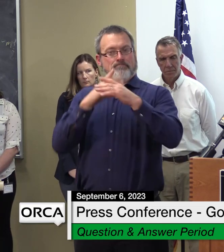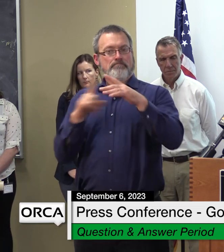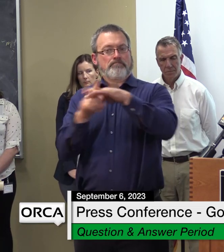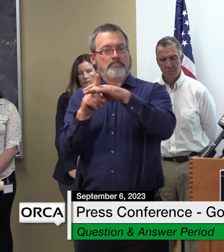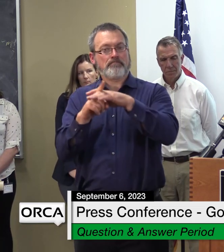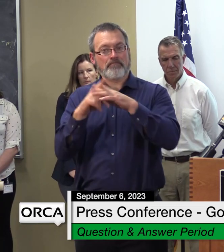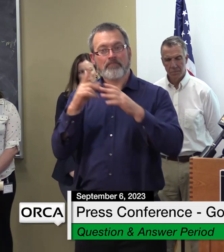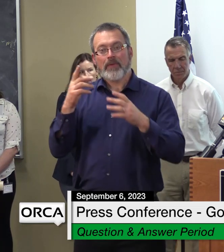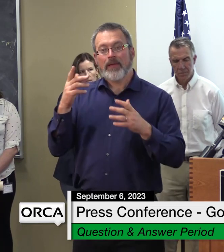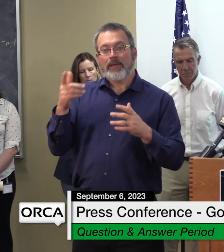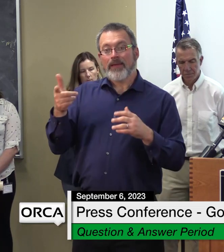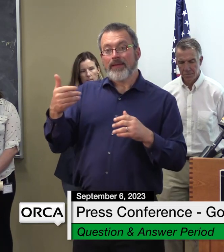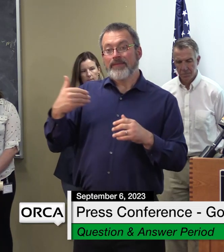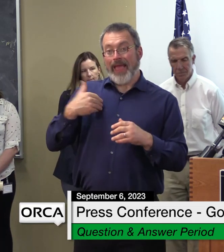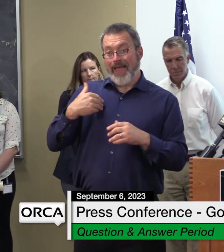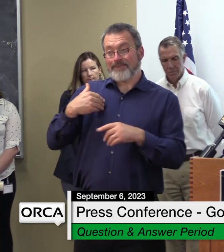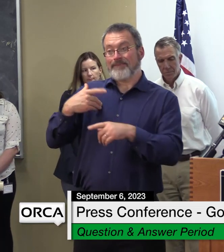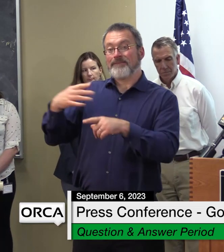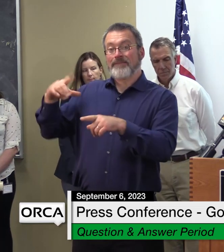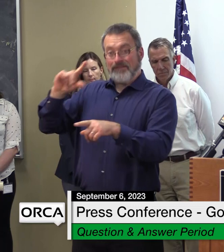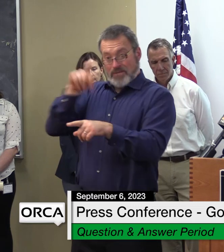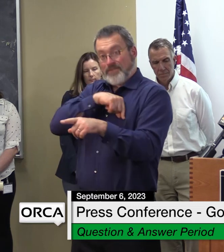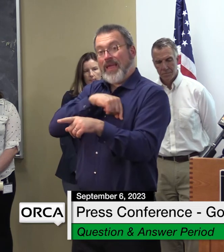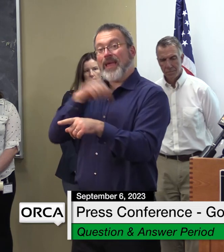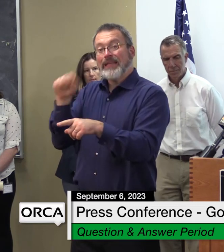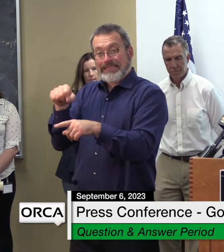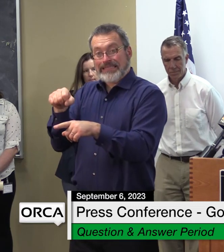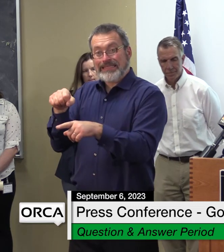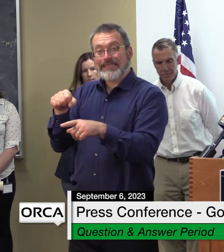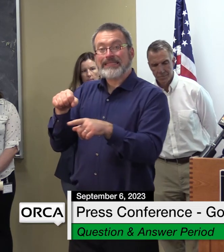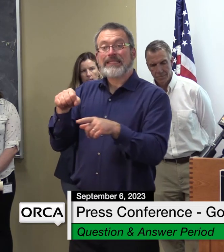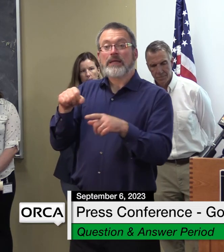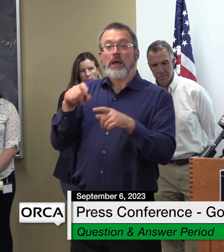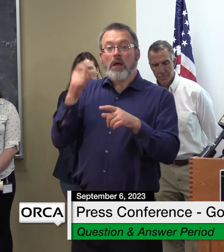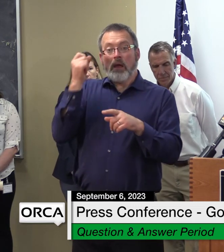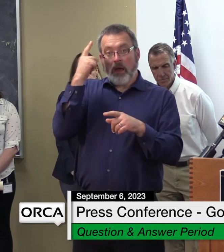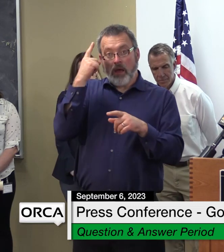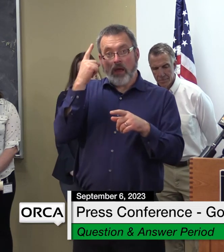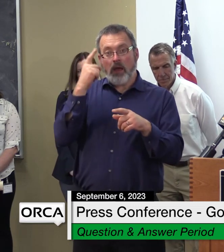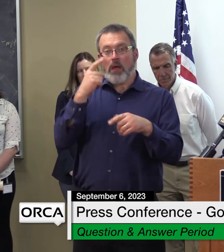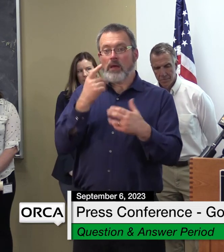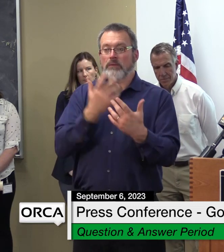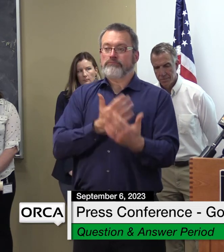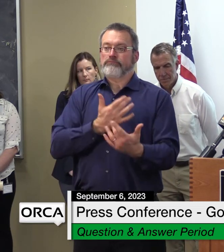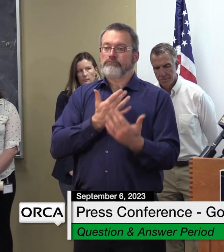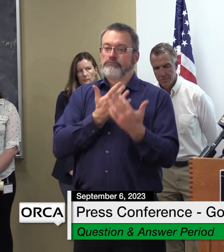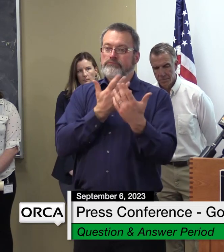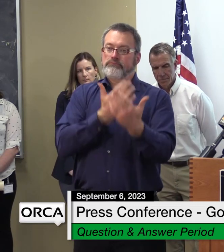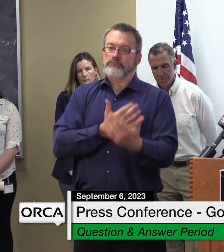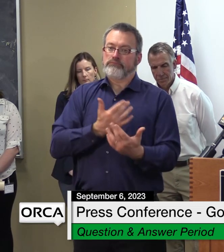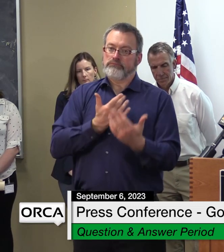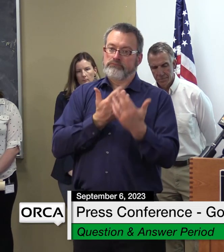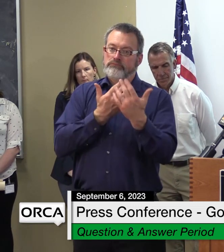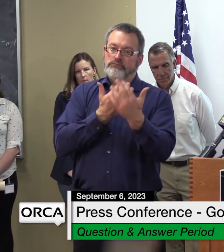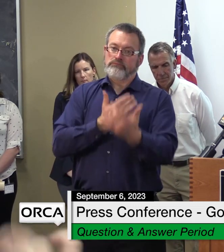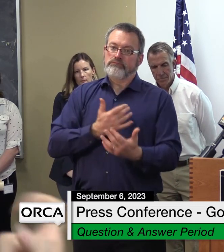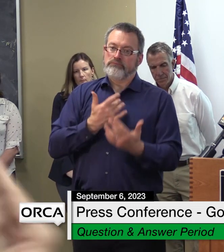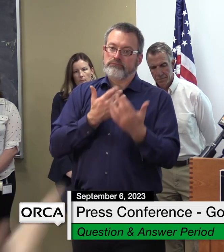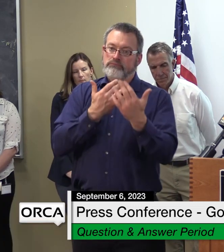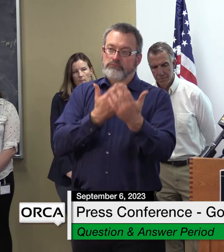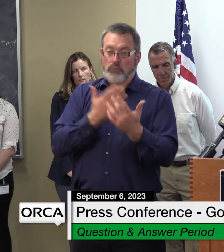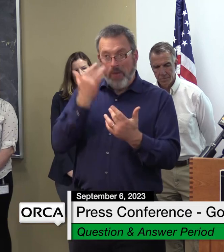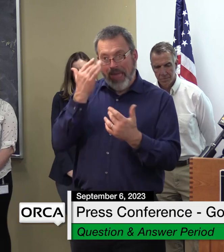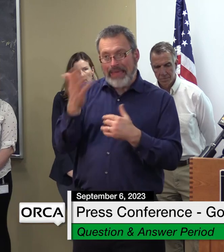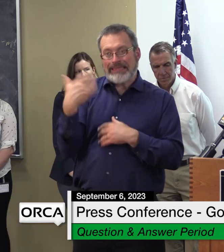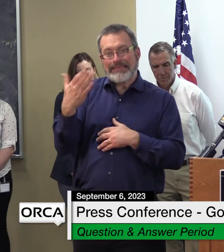deemed eligible. We have moved their application forward, but before we can process their weekly claims, we're still waiting on their tax information.